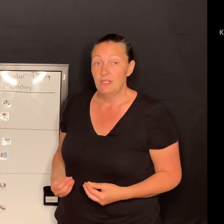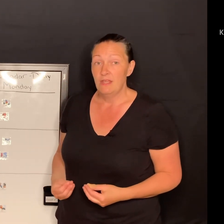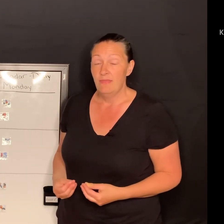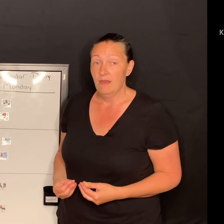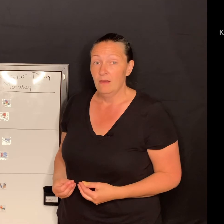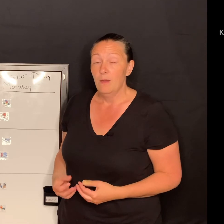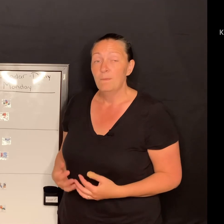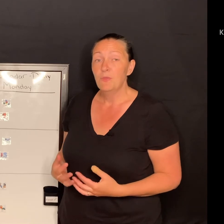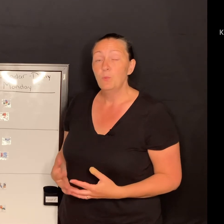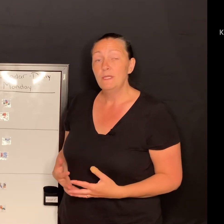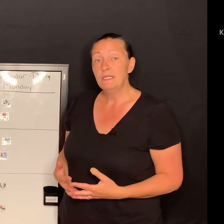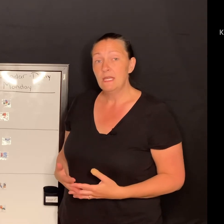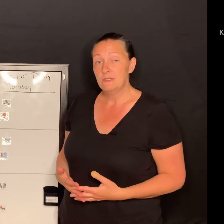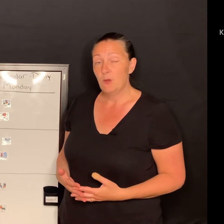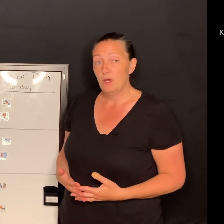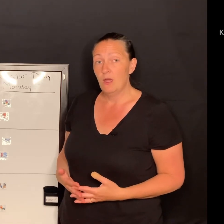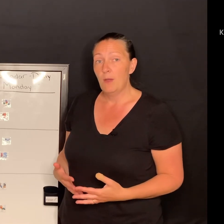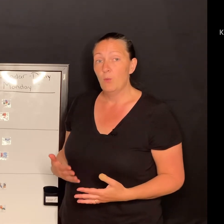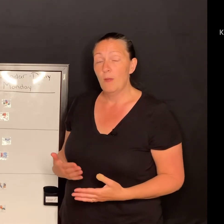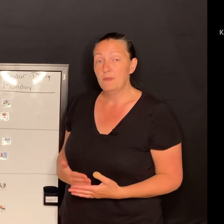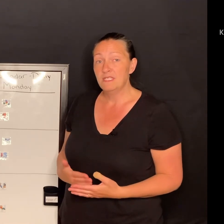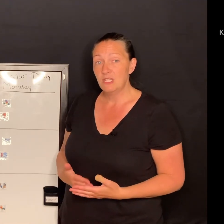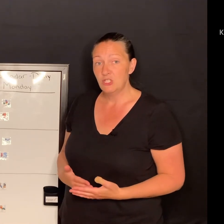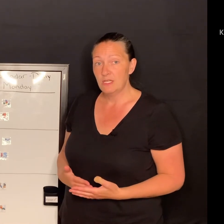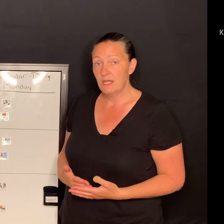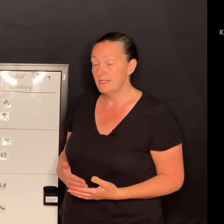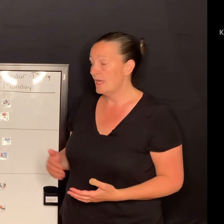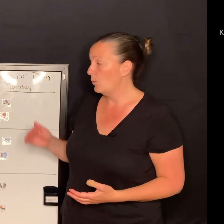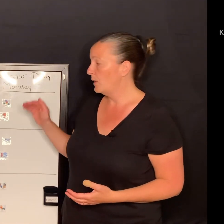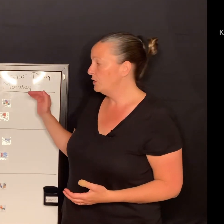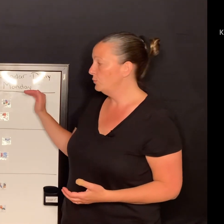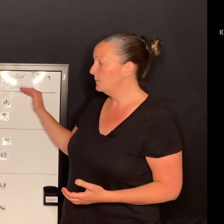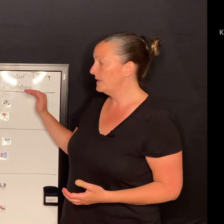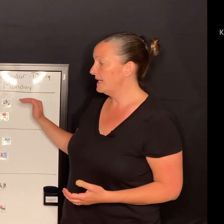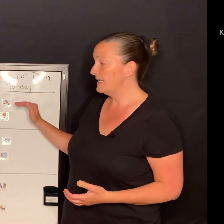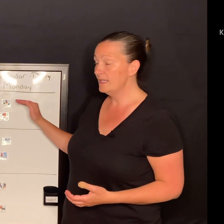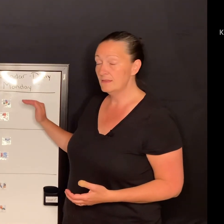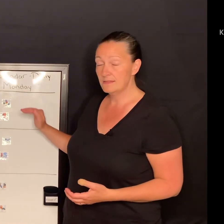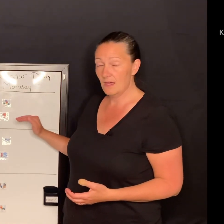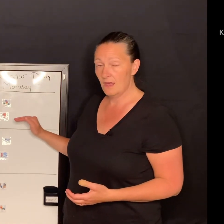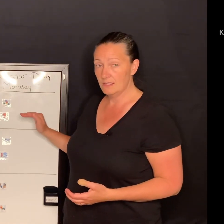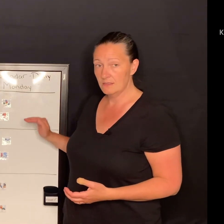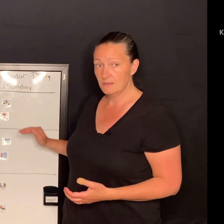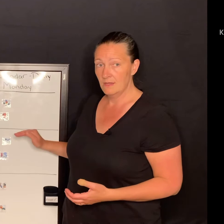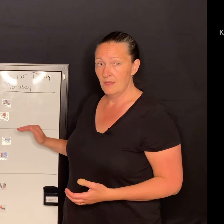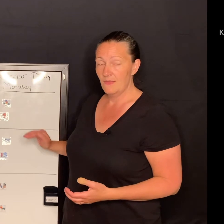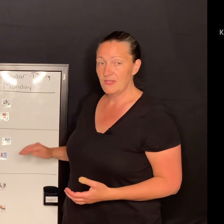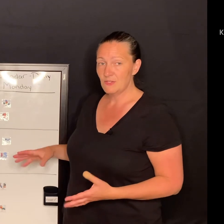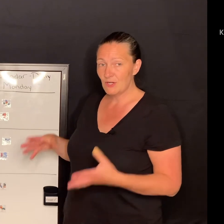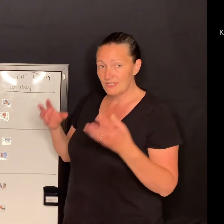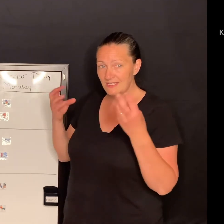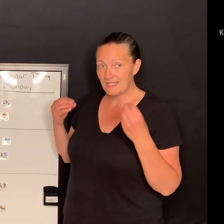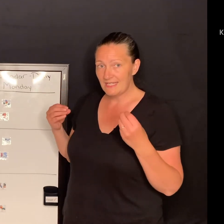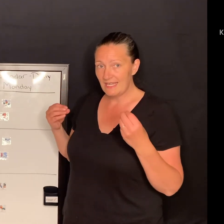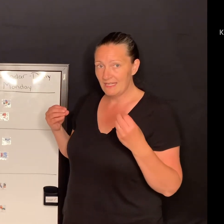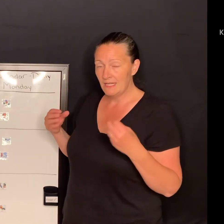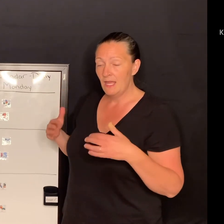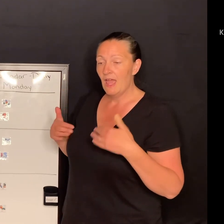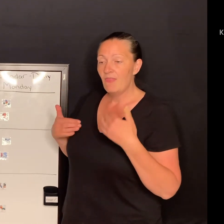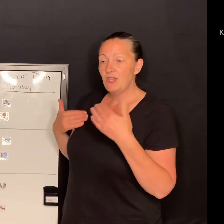there, but the really nice part about repetition is that when you're repeating the signs, they start to sink in, and then you'll